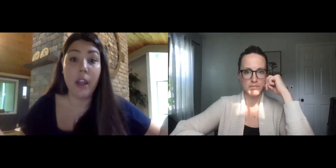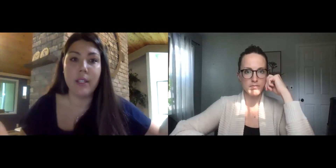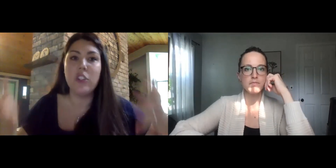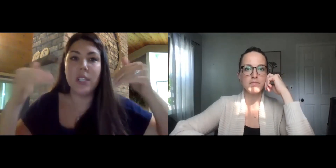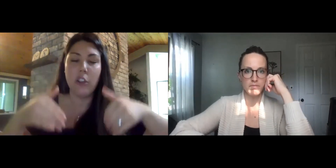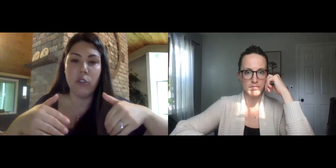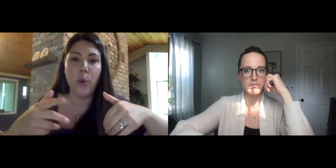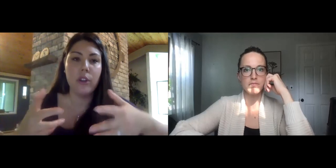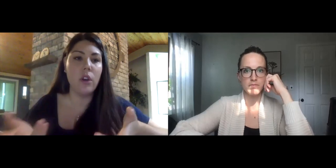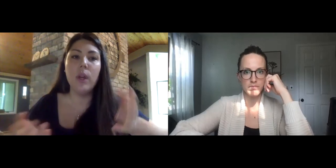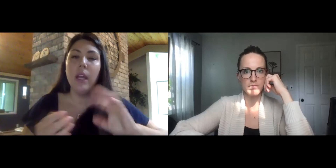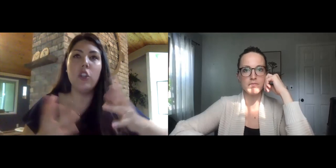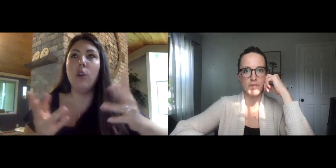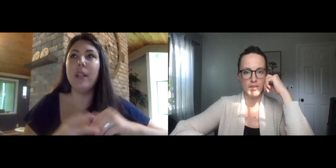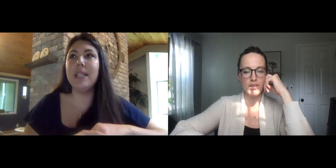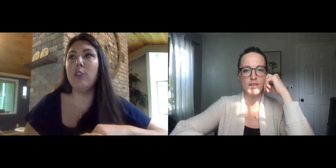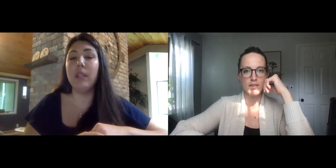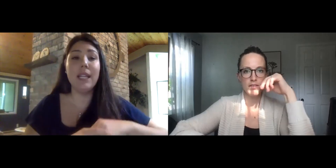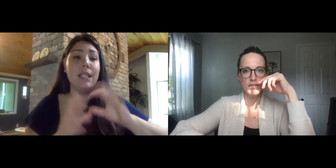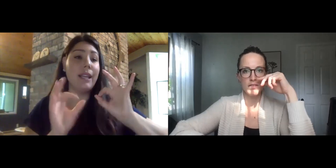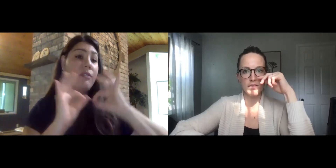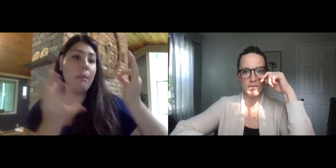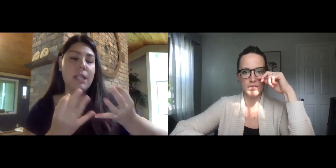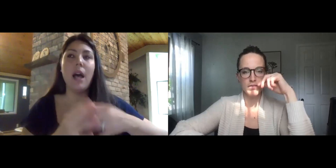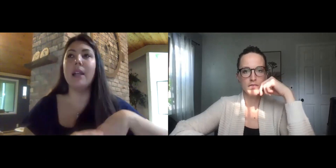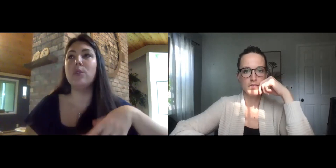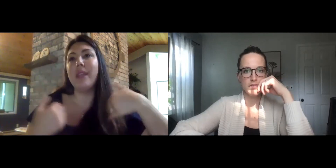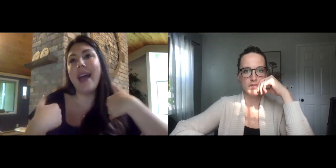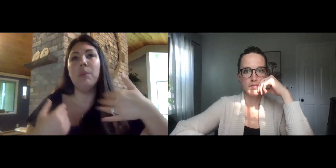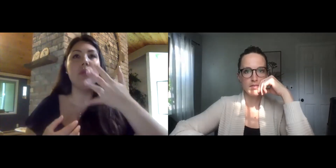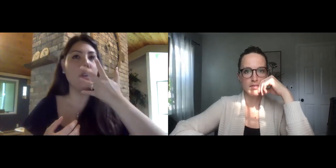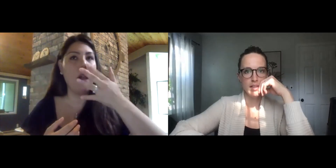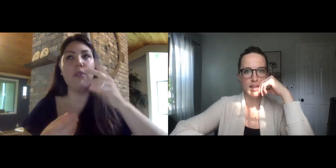they are. It's not just here in New York. So, if let's say you're really into like the family signs